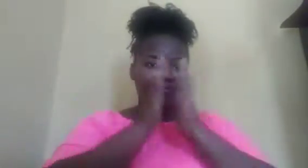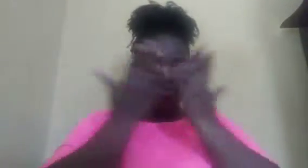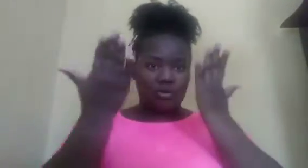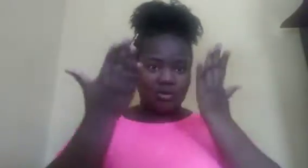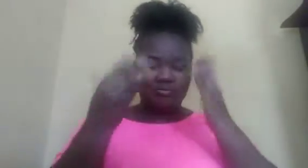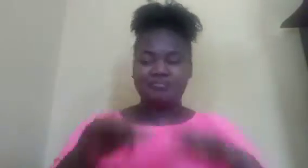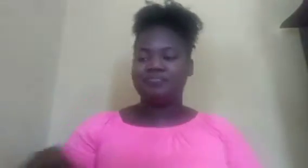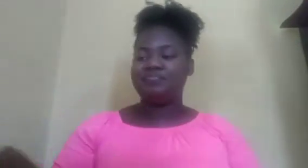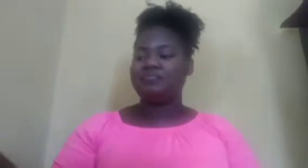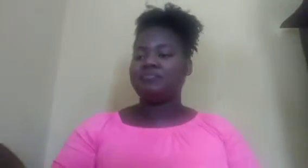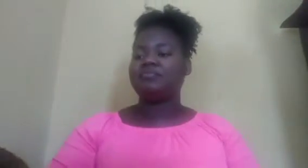big book.